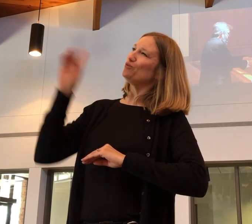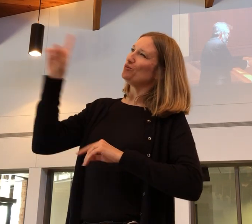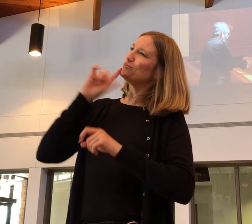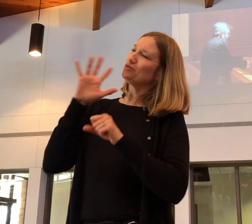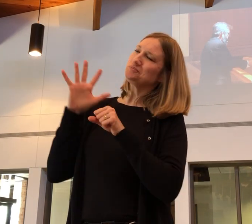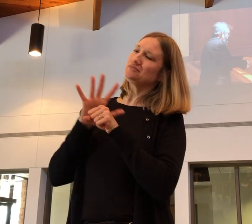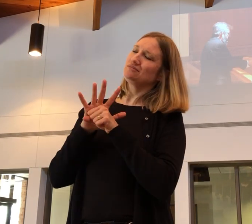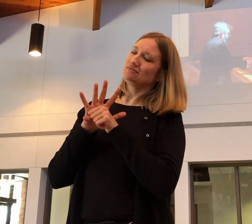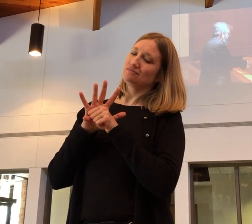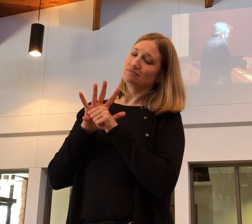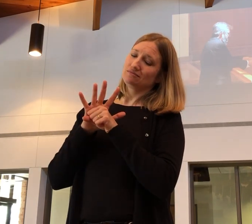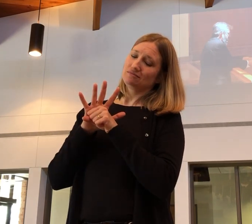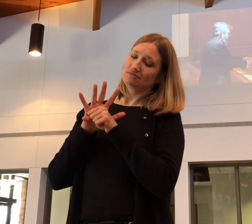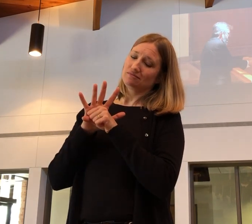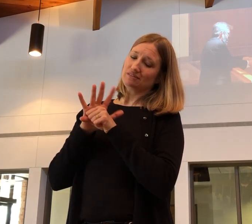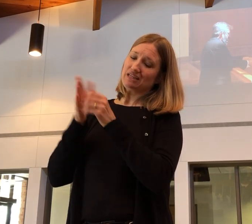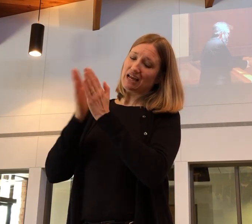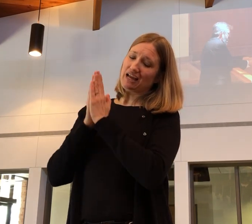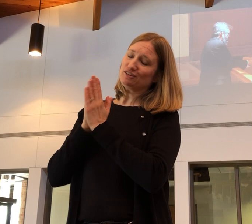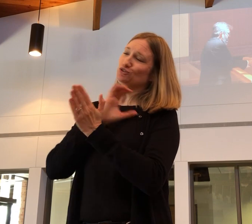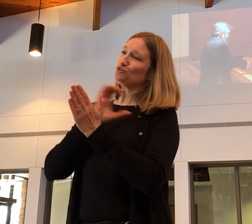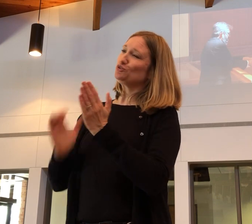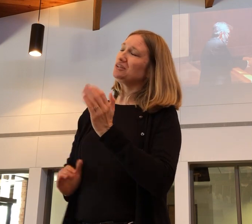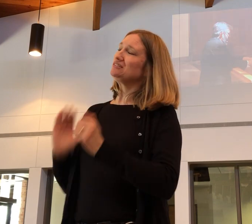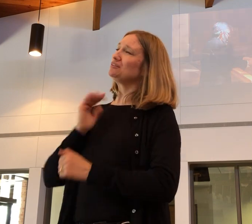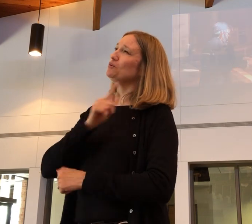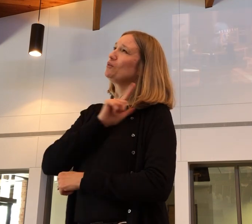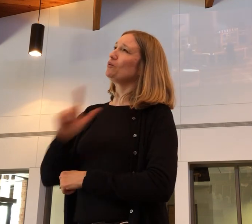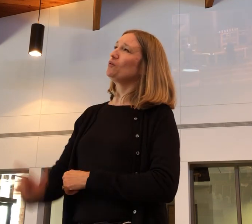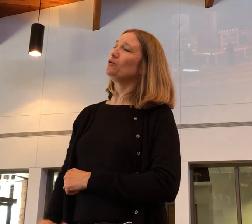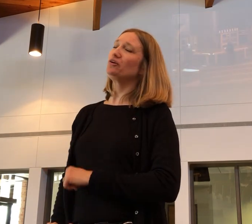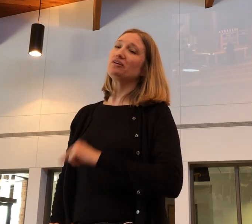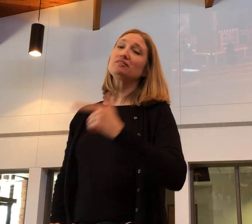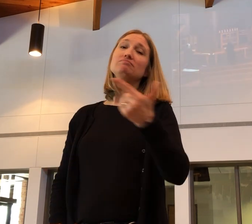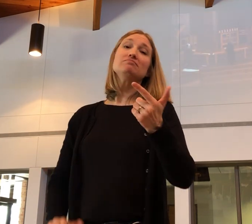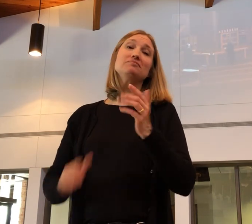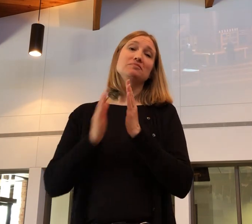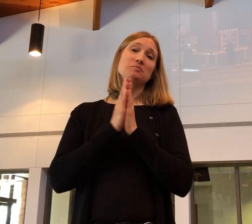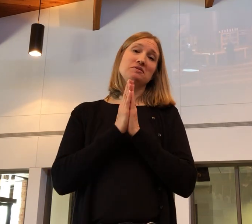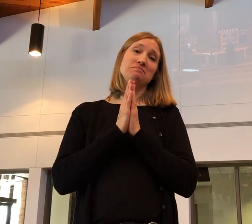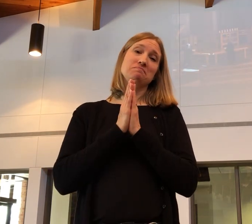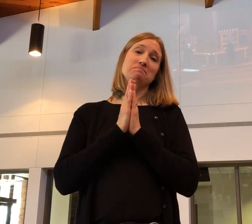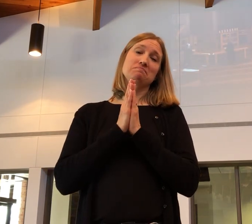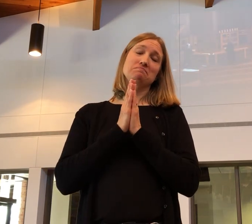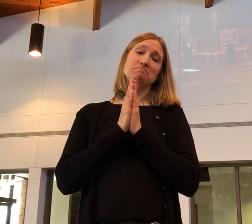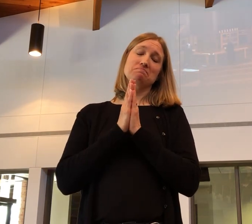promises. We ask this through Christ our Lord. Amen.